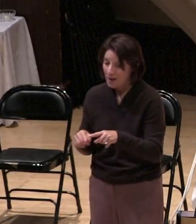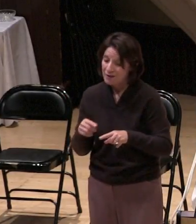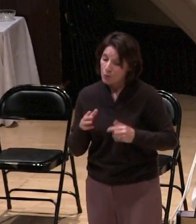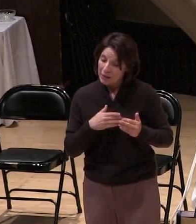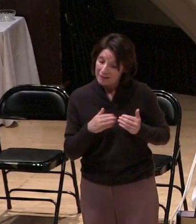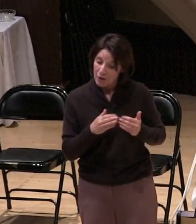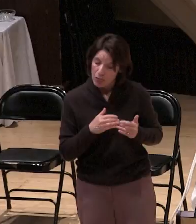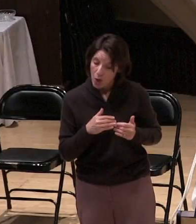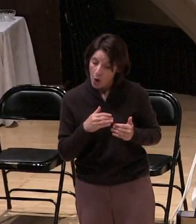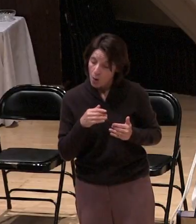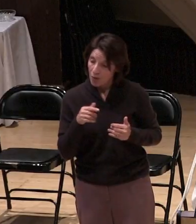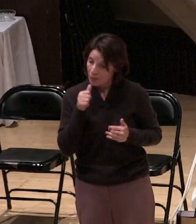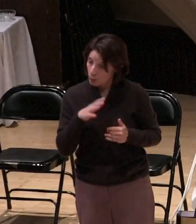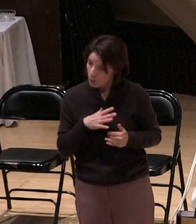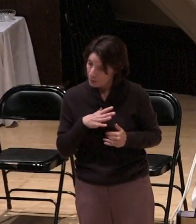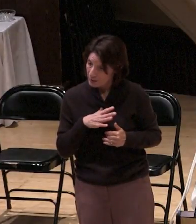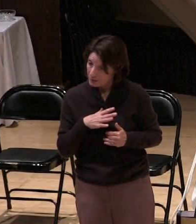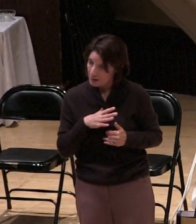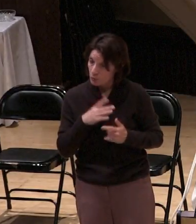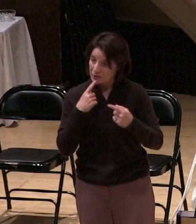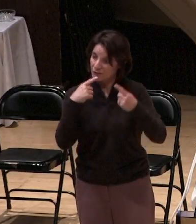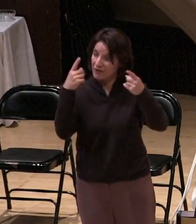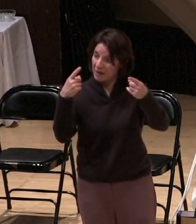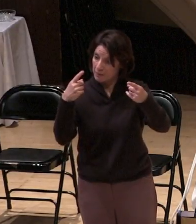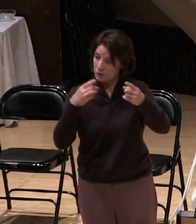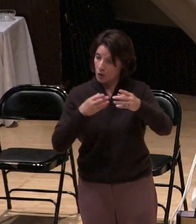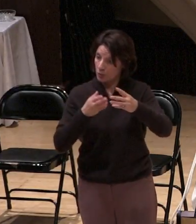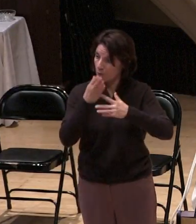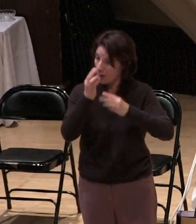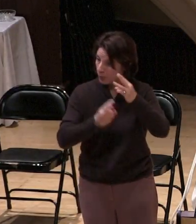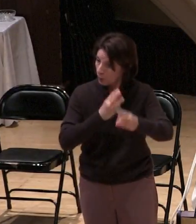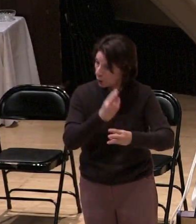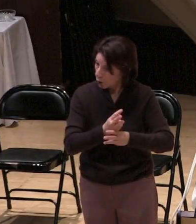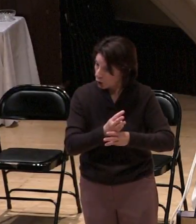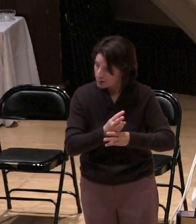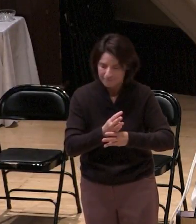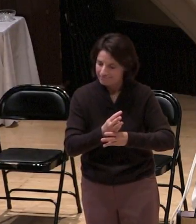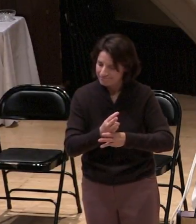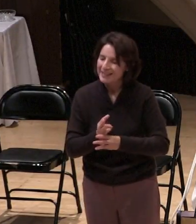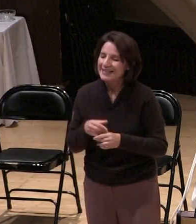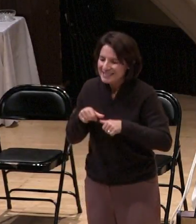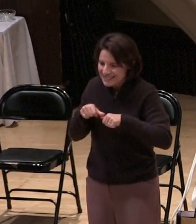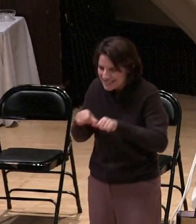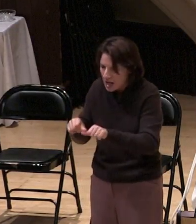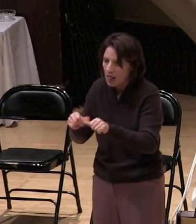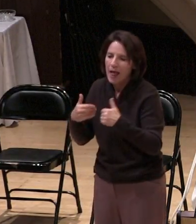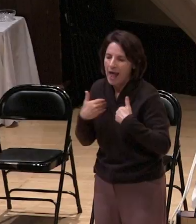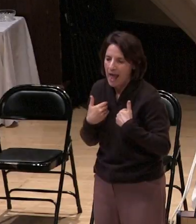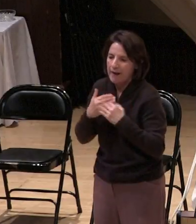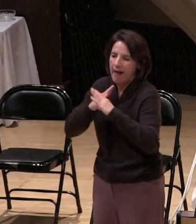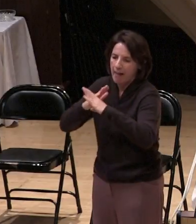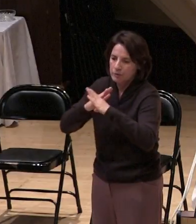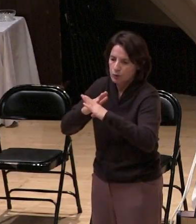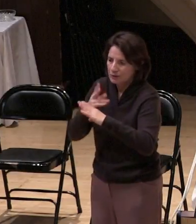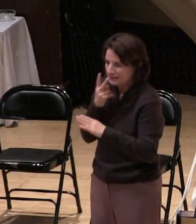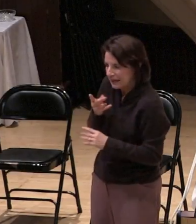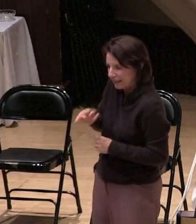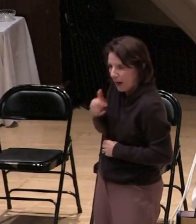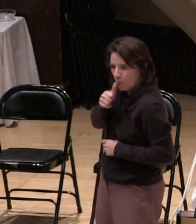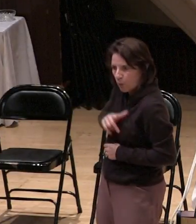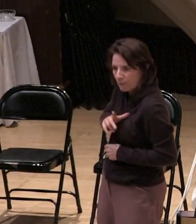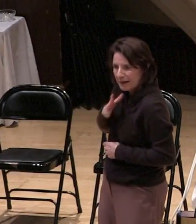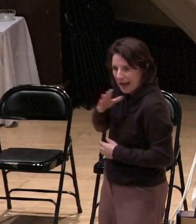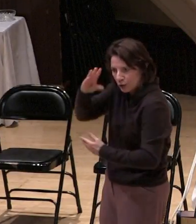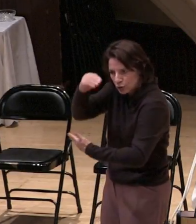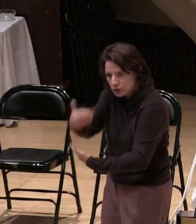news, the work she had still needed to be done. The obstacles were still there. The woman